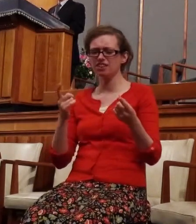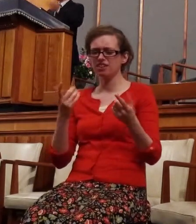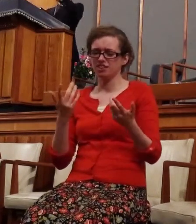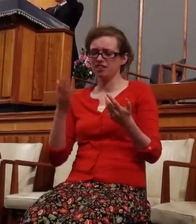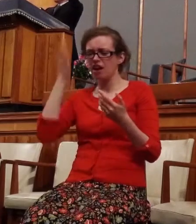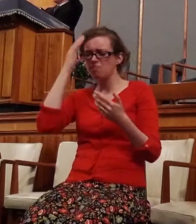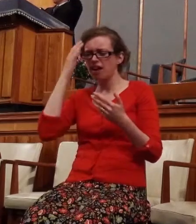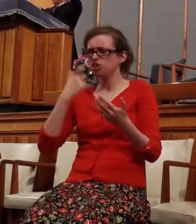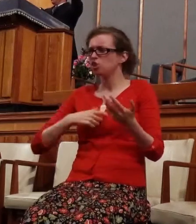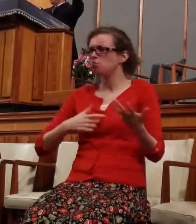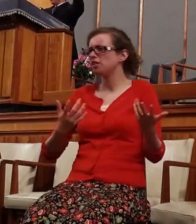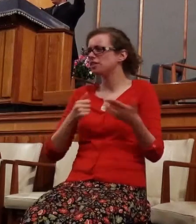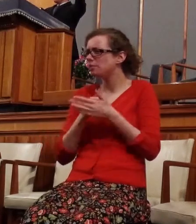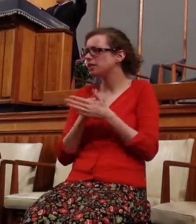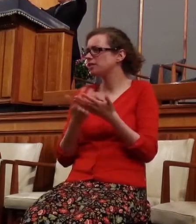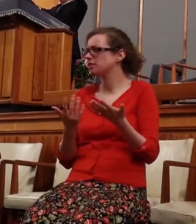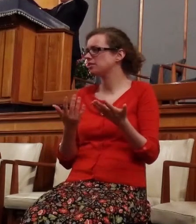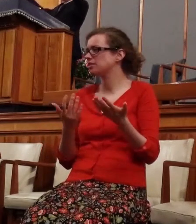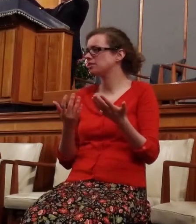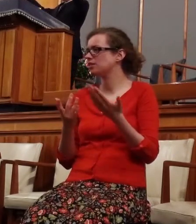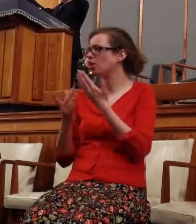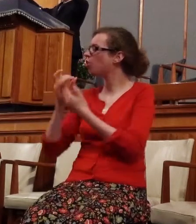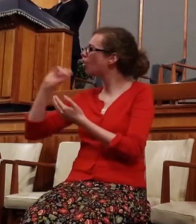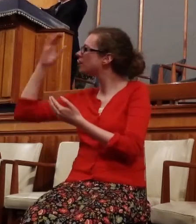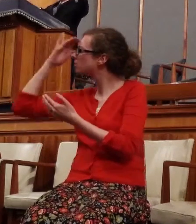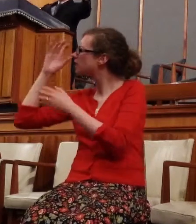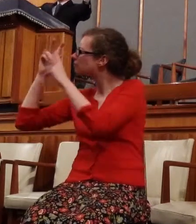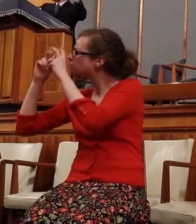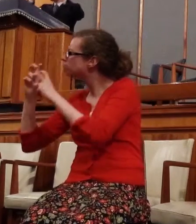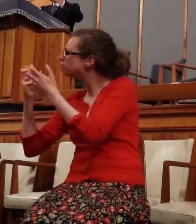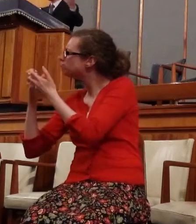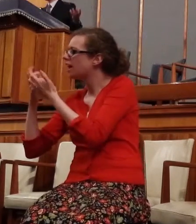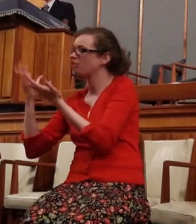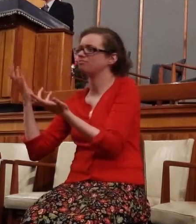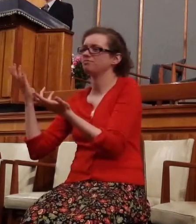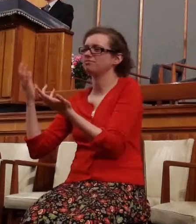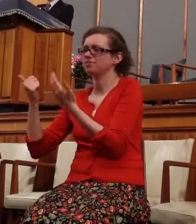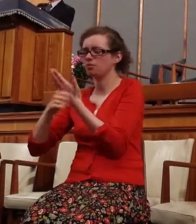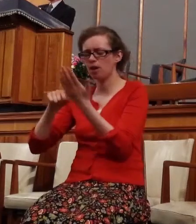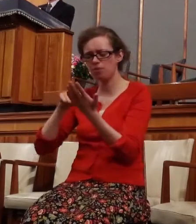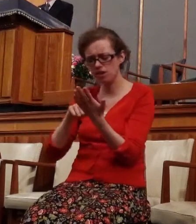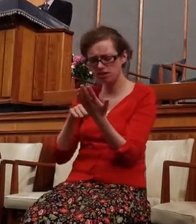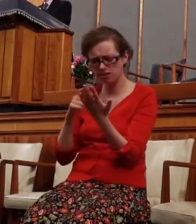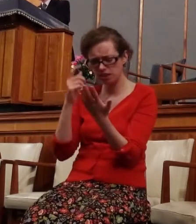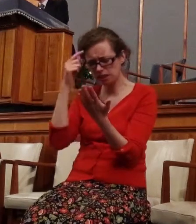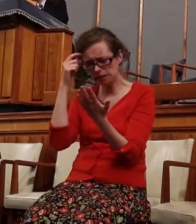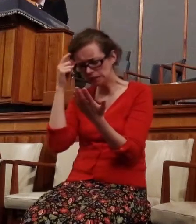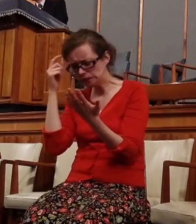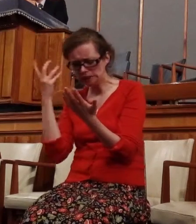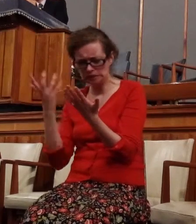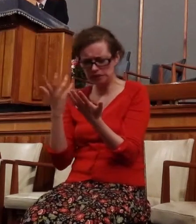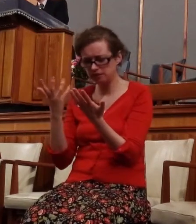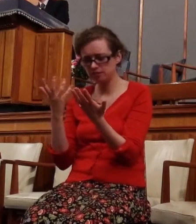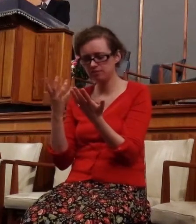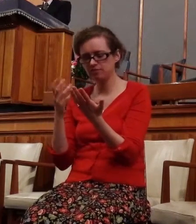man, can understand the mind of God in heaven who transcends everything, heaven and earth? But he gave